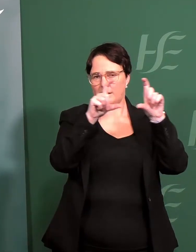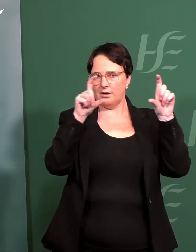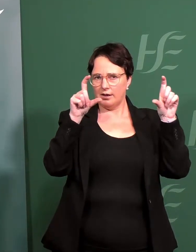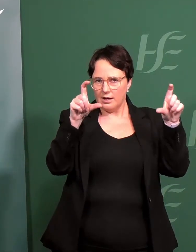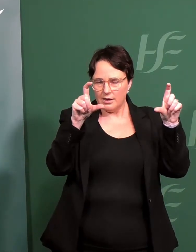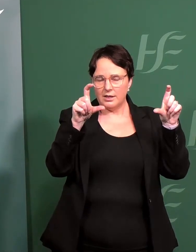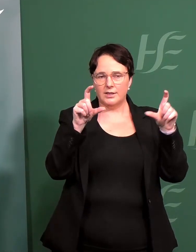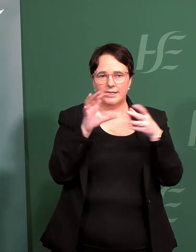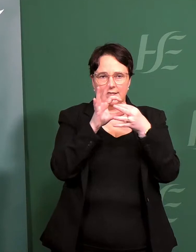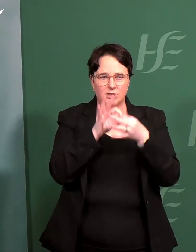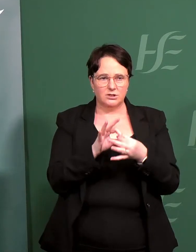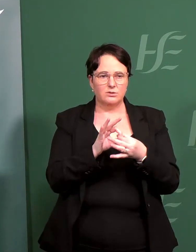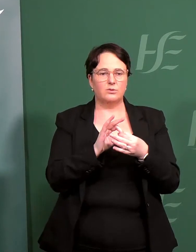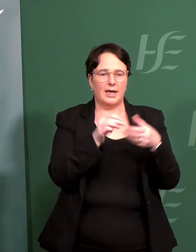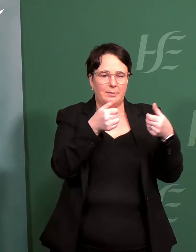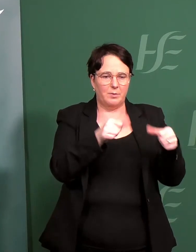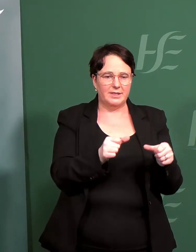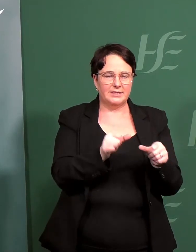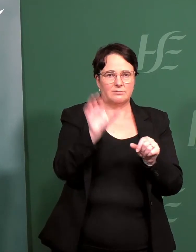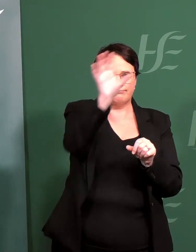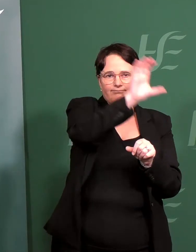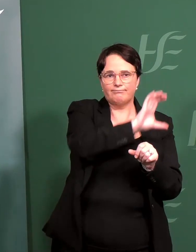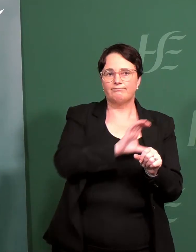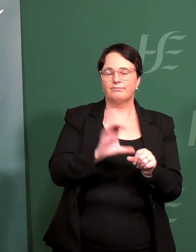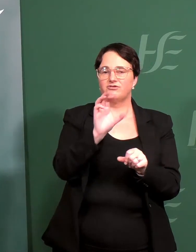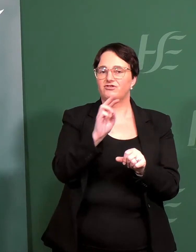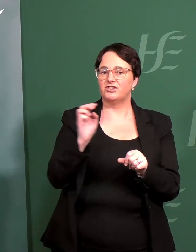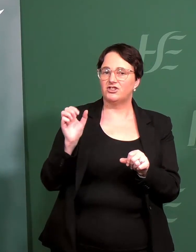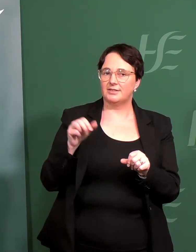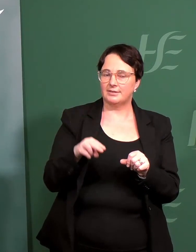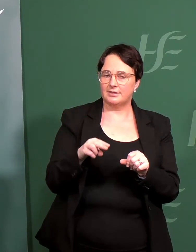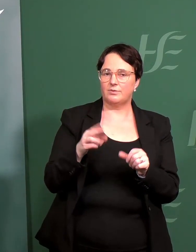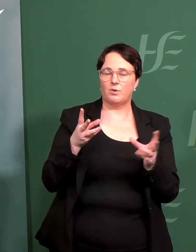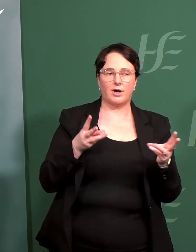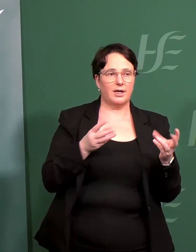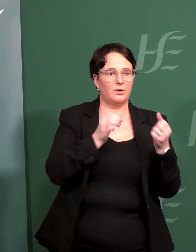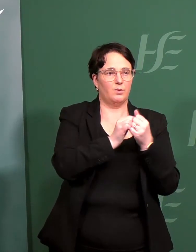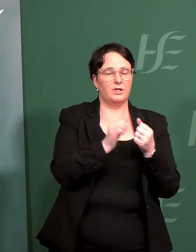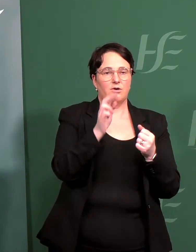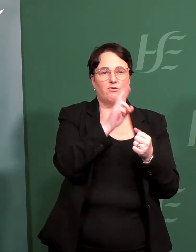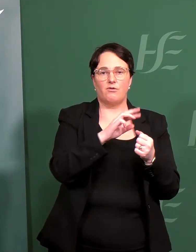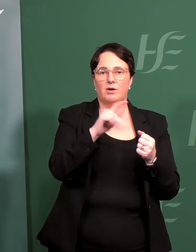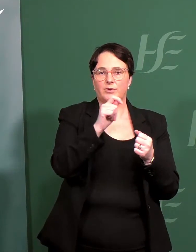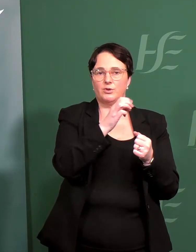the regions and implementing the regions, and we will be working, myself and Robert Watt, jointly